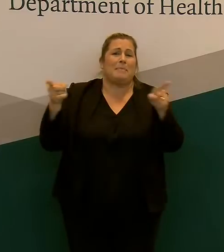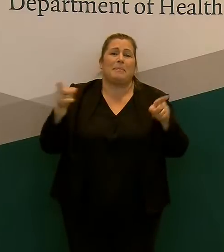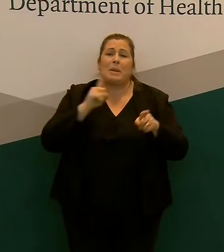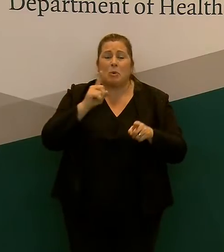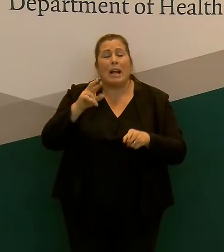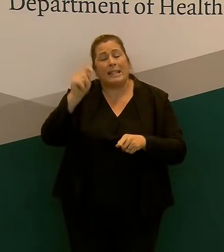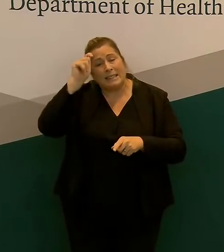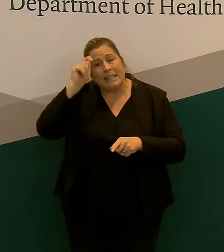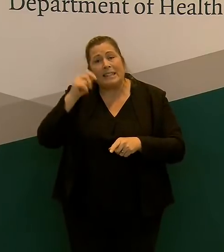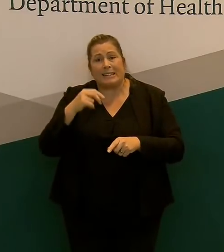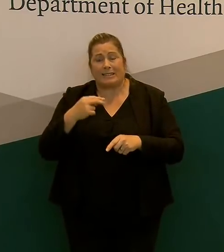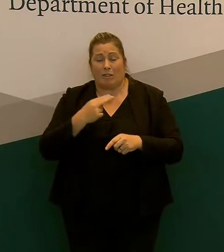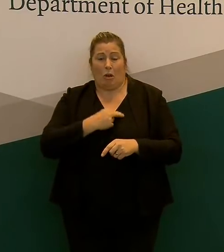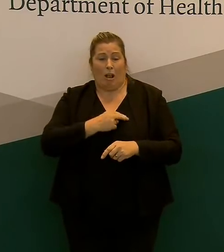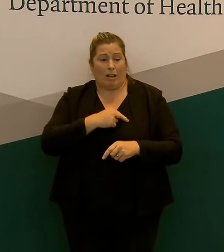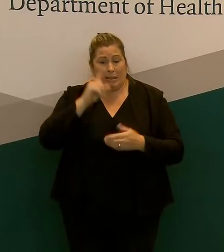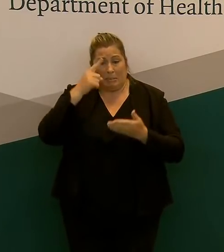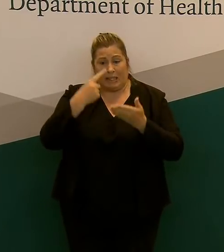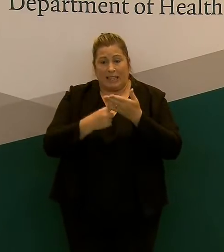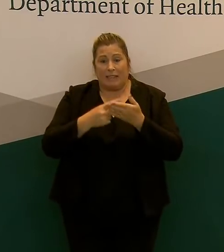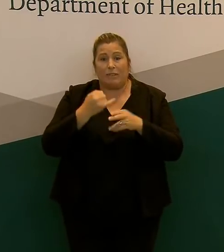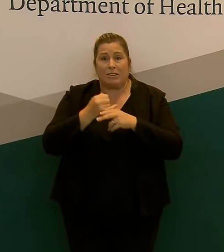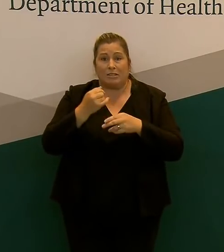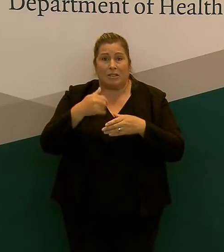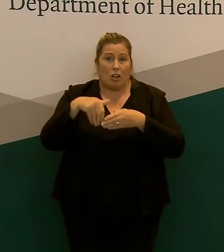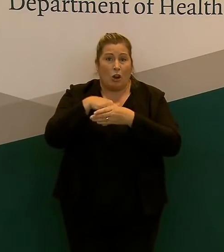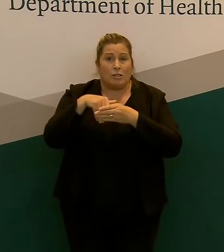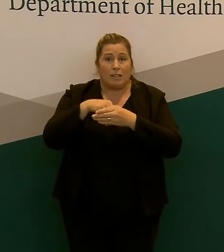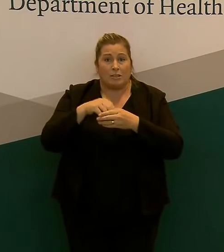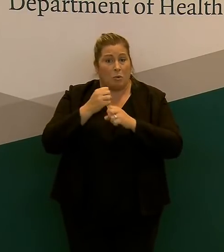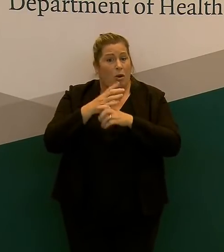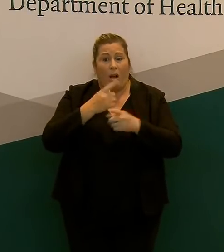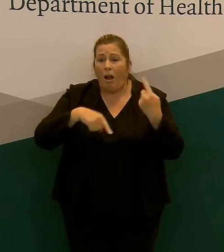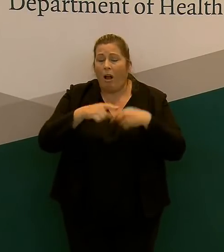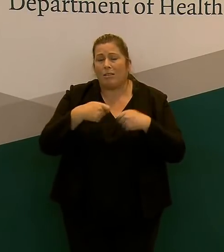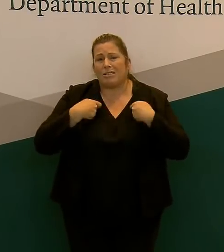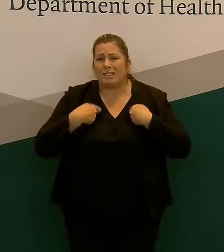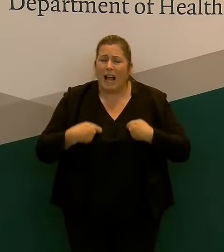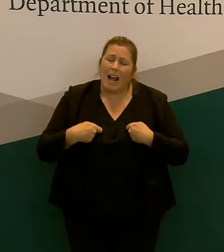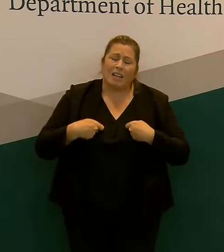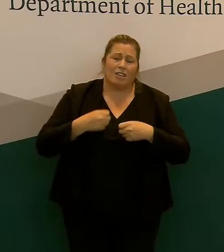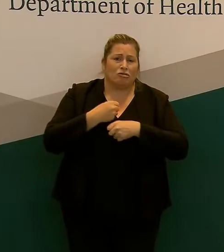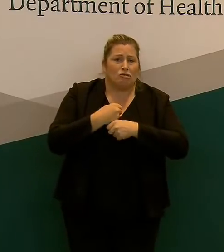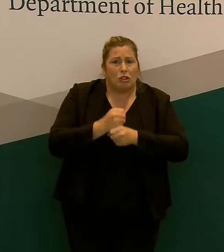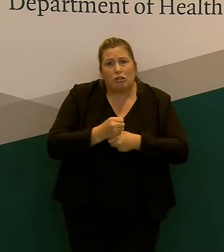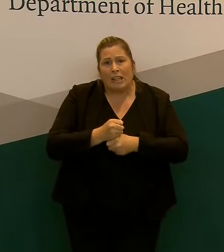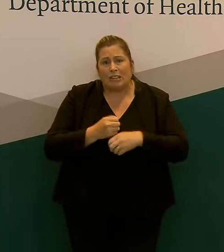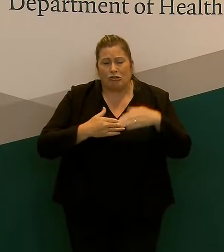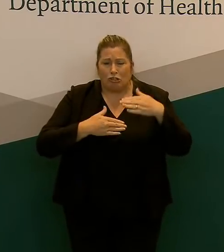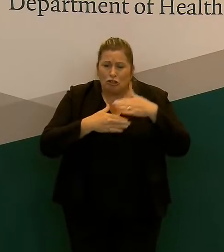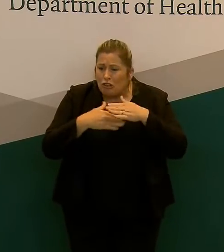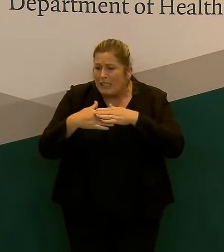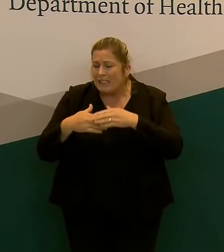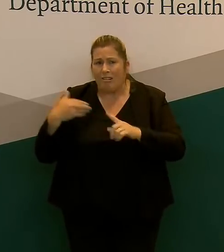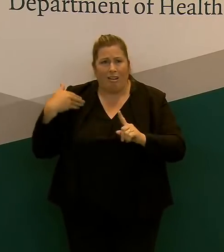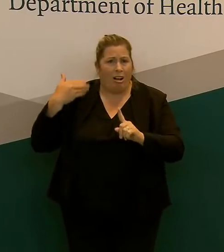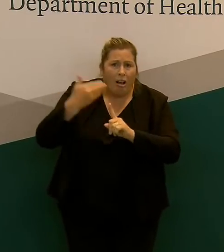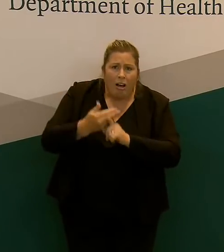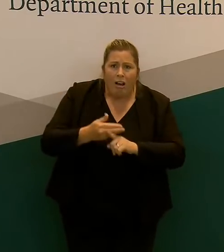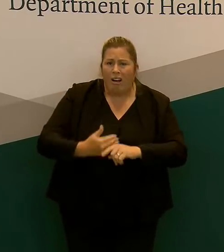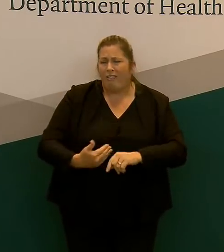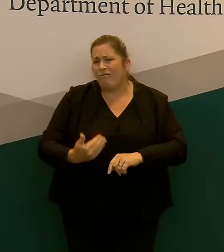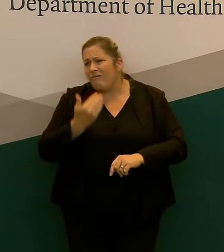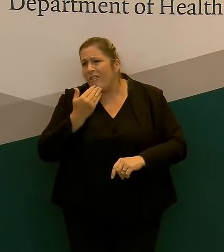genuine belief, and obviously in a context where we're all tired and frustrated perhaps with some of the restrictions that have been in place for many months